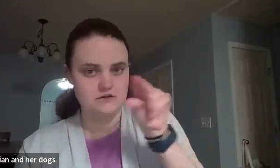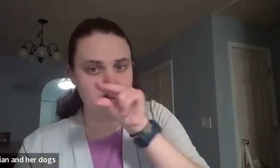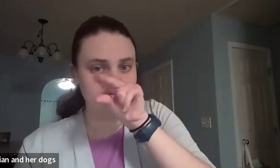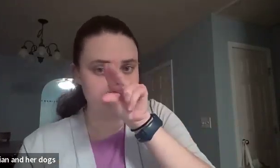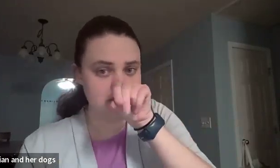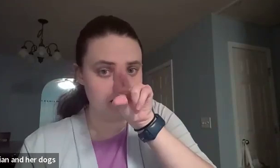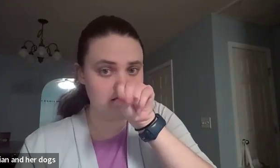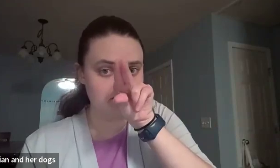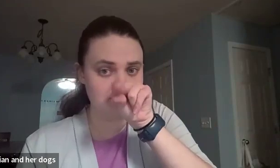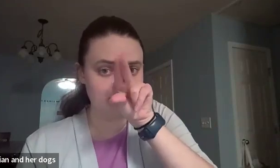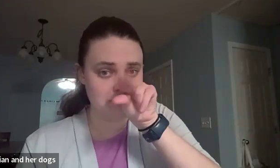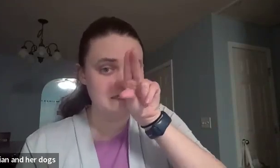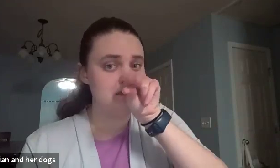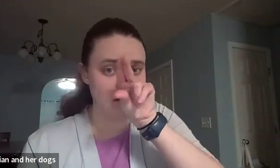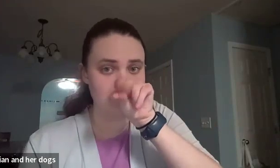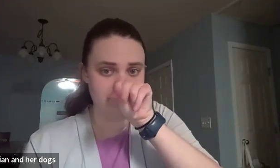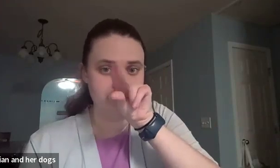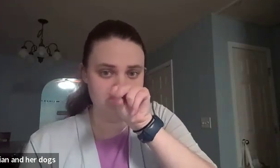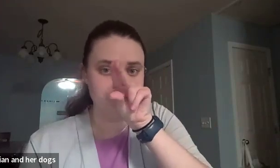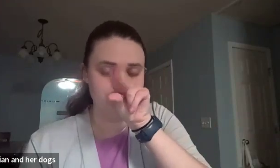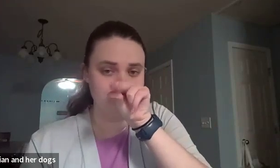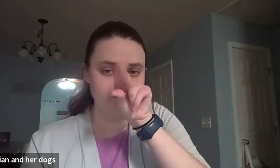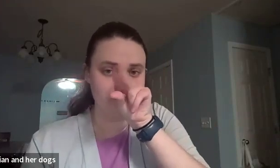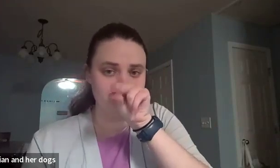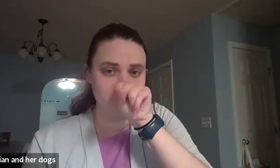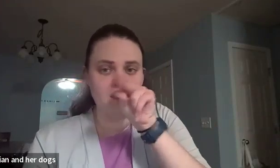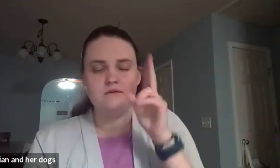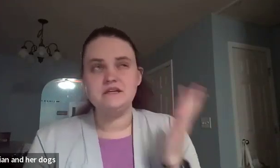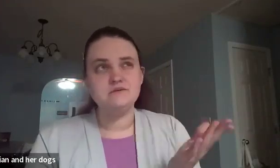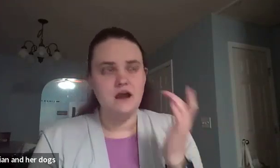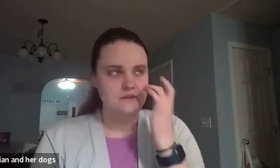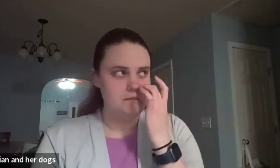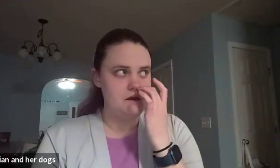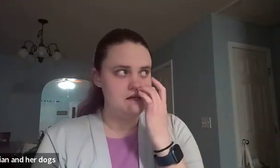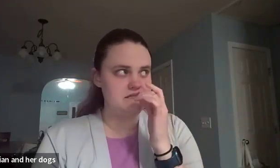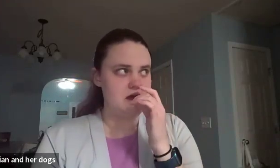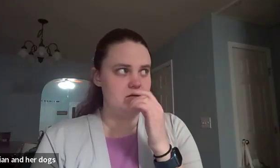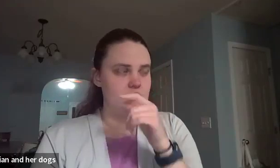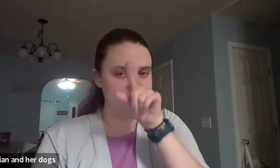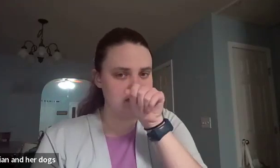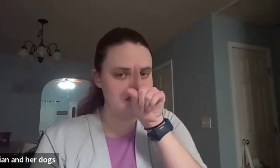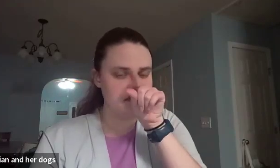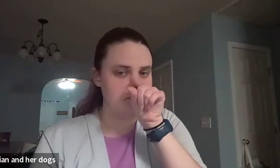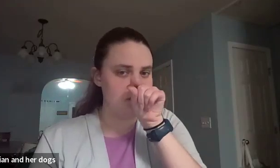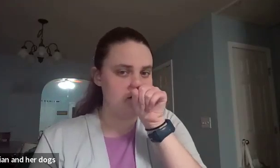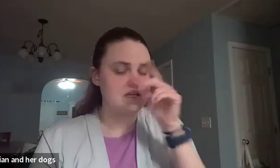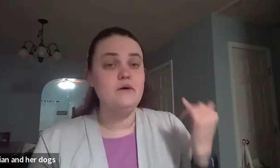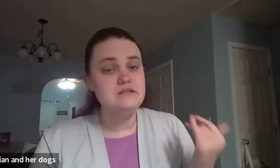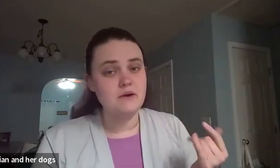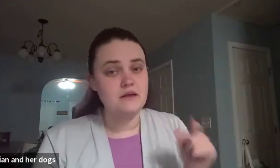your thumb. Duck, duck. The best way I think about it is that with this, it's like birds. I was thinking about